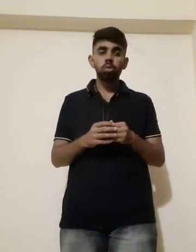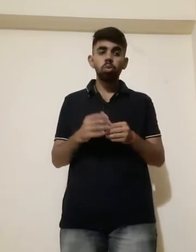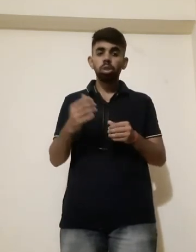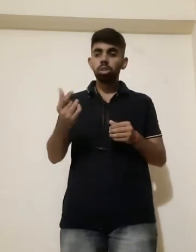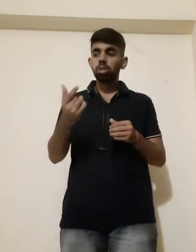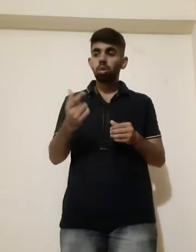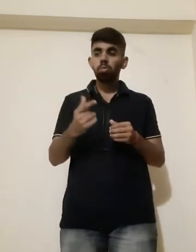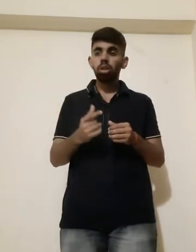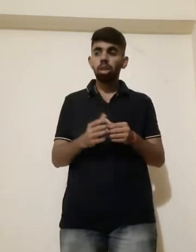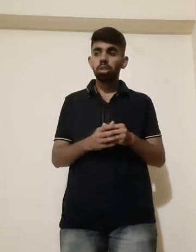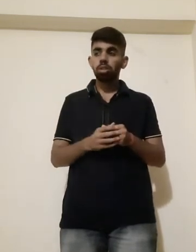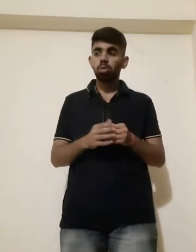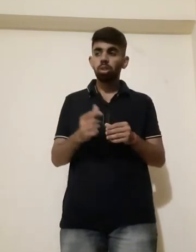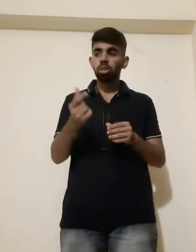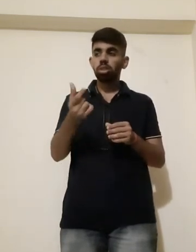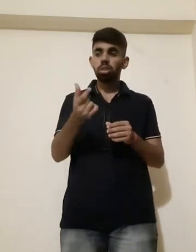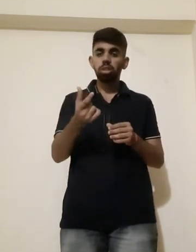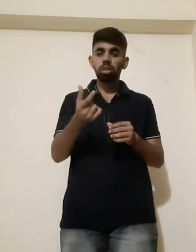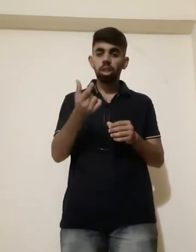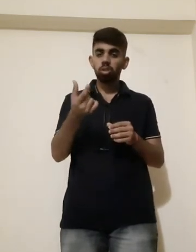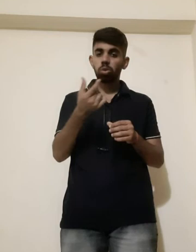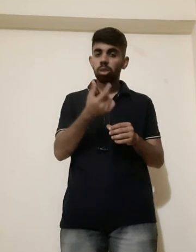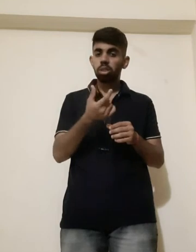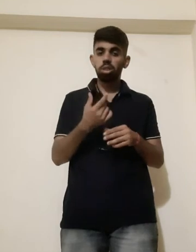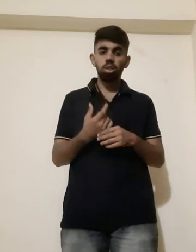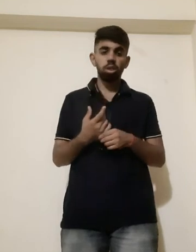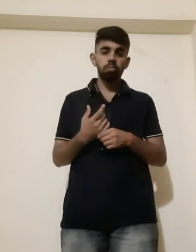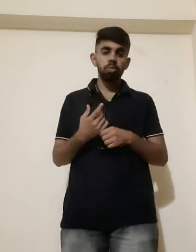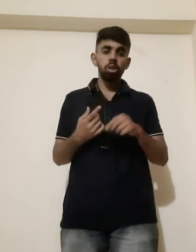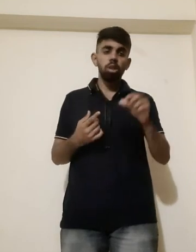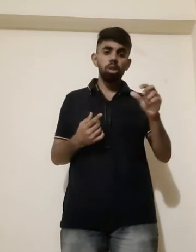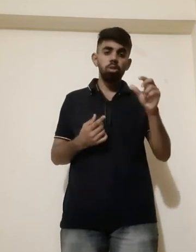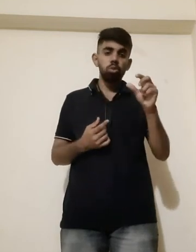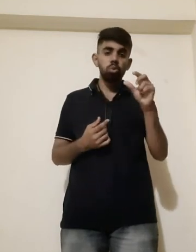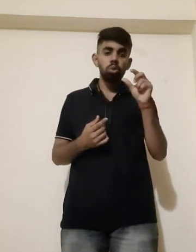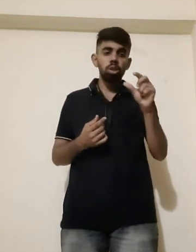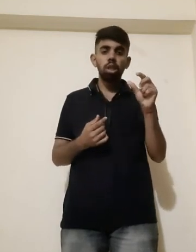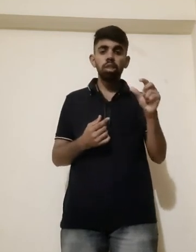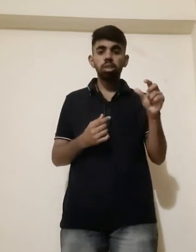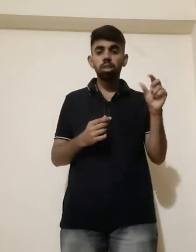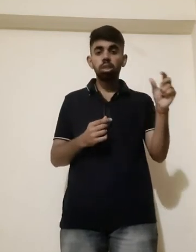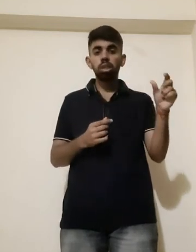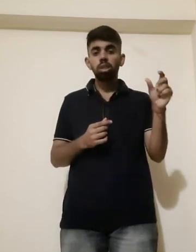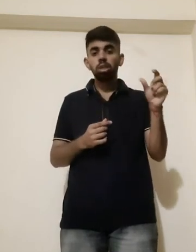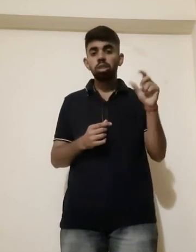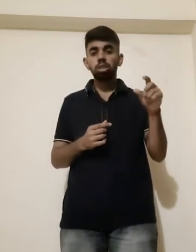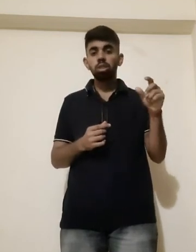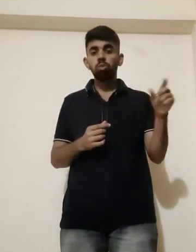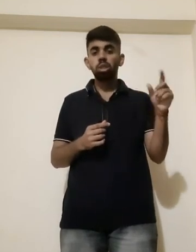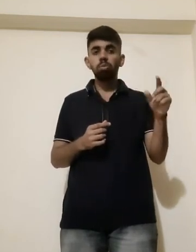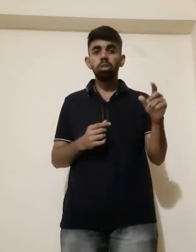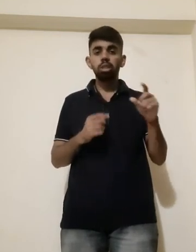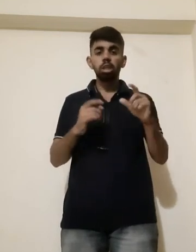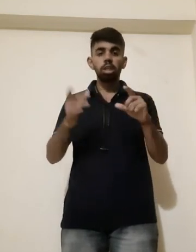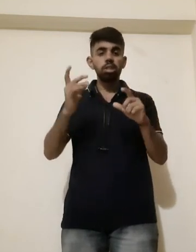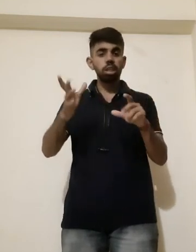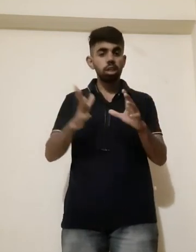So this is normal task, or this is the task of a constructor. It is used to initialize the instance variables declared inside a